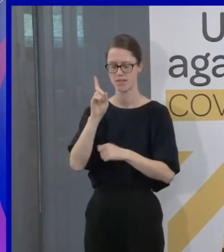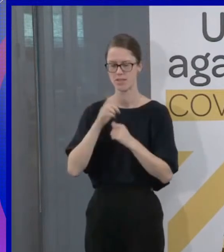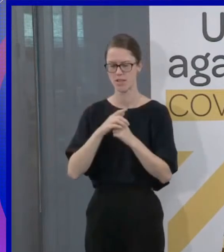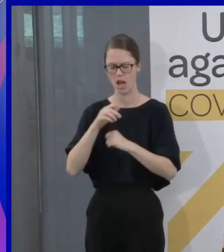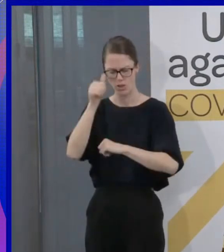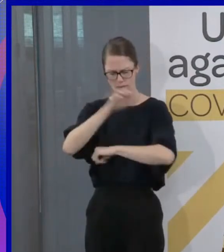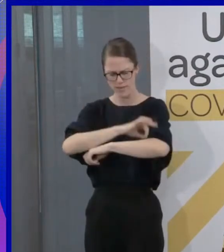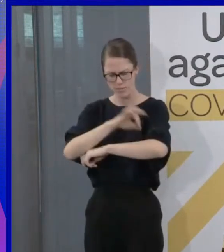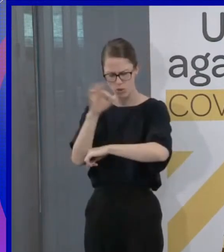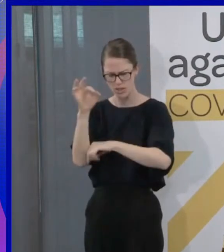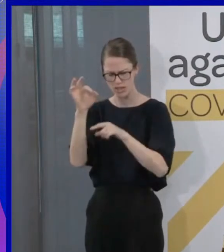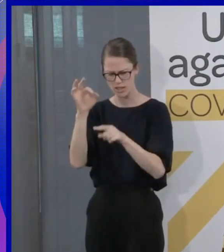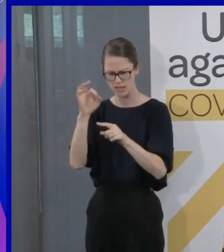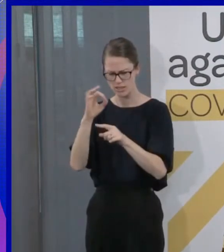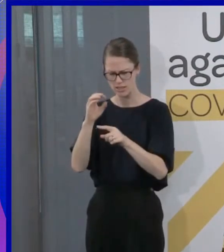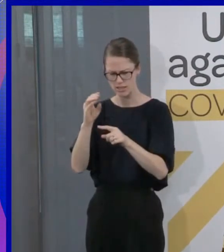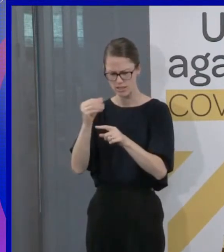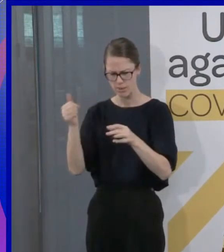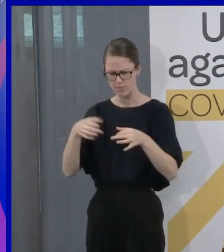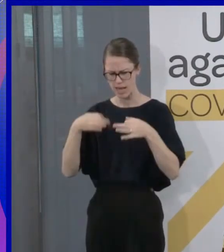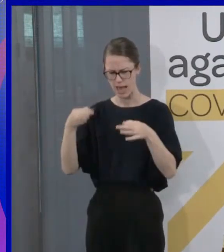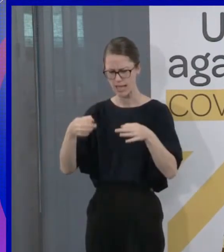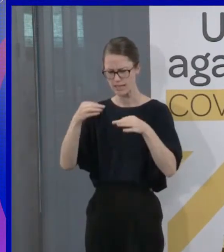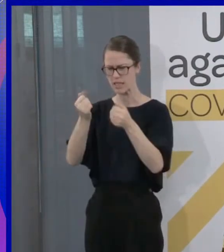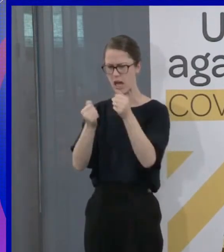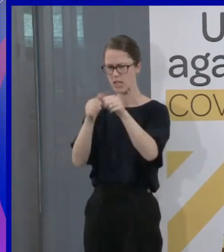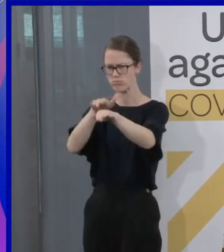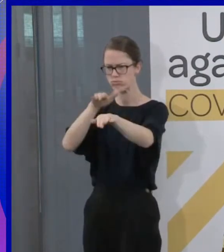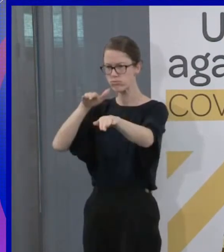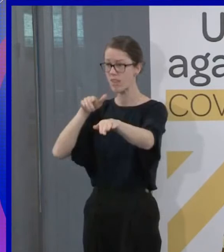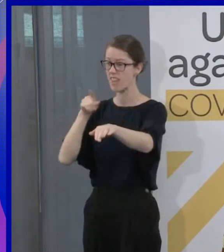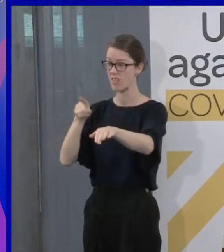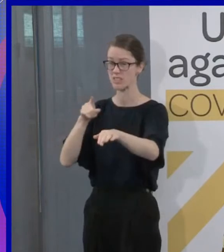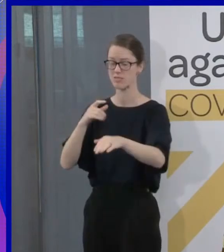this morning there were some delays, and that caused some frustration, including for